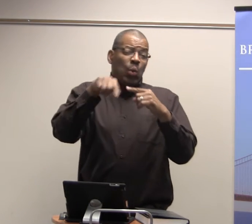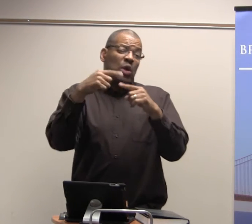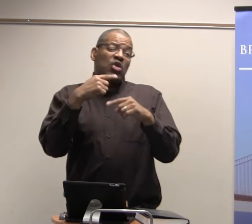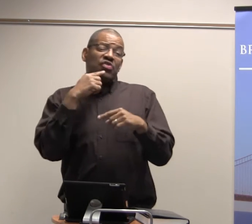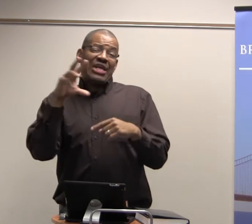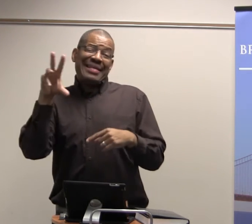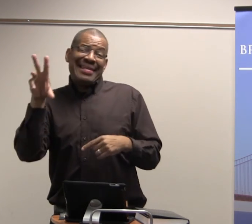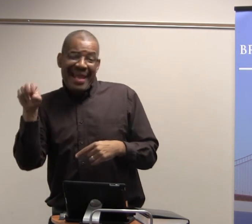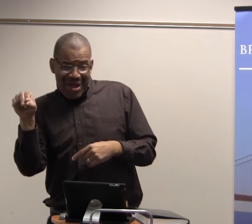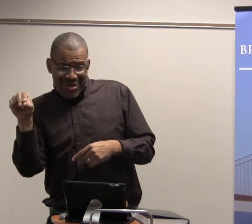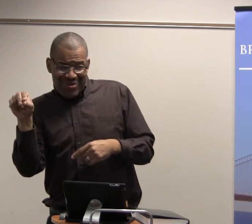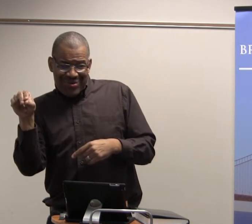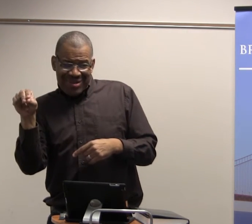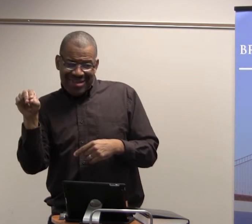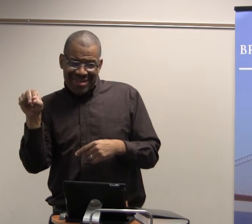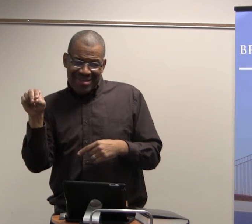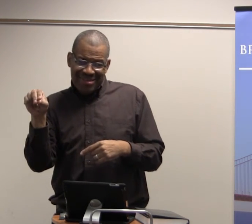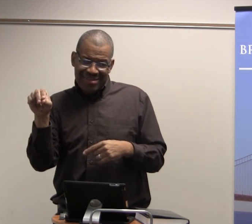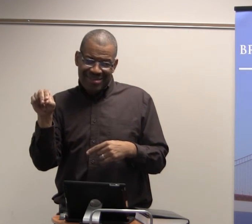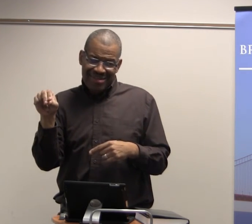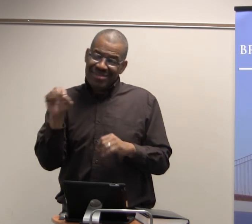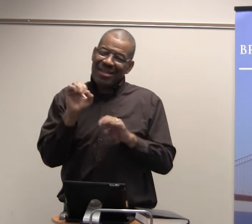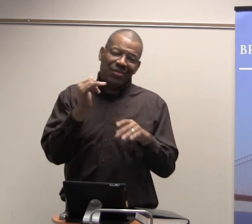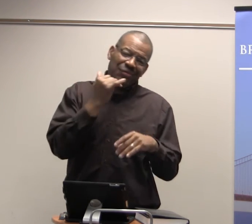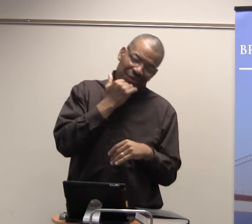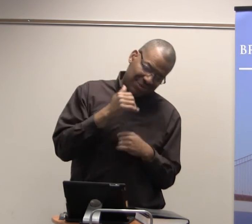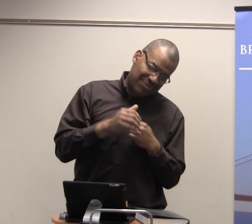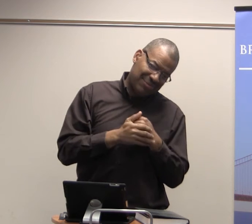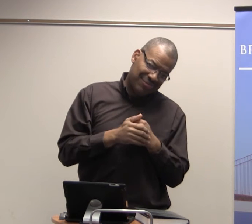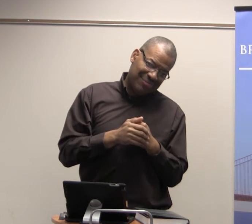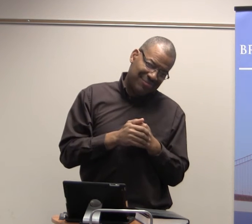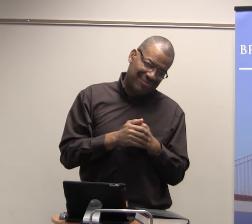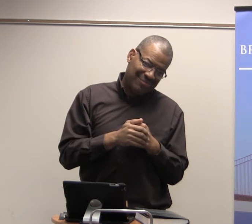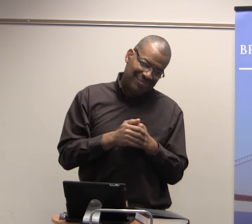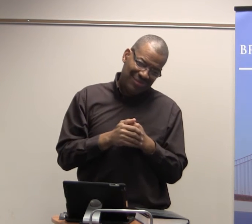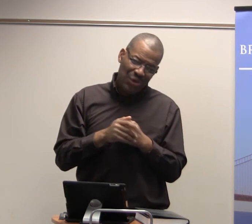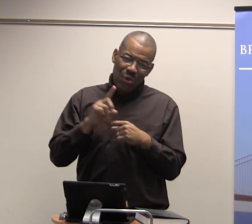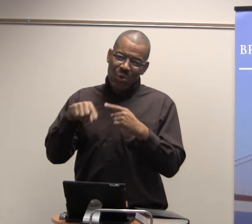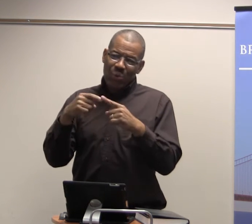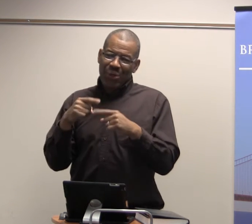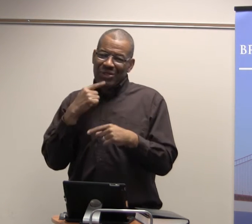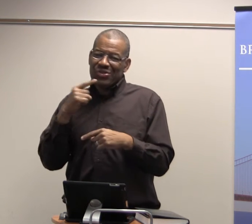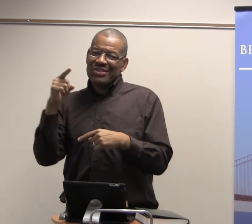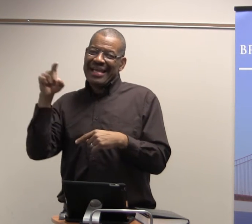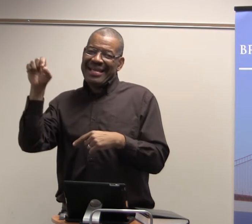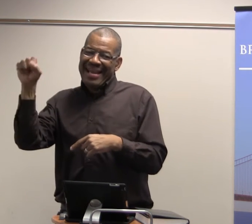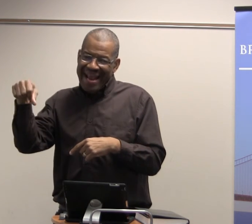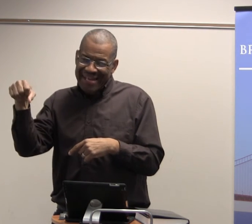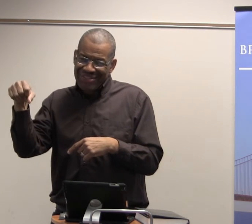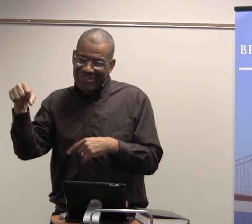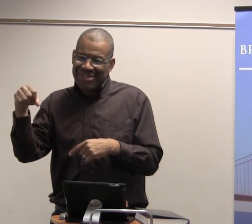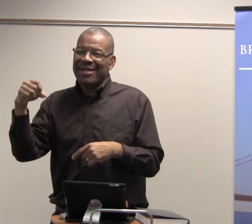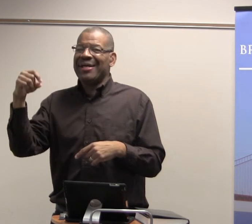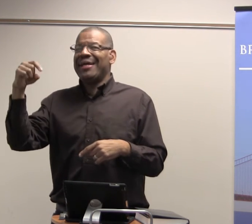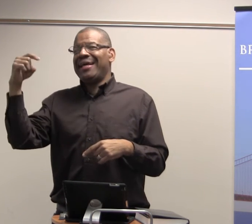When you say no, there's nothing wrong. When you say yes,